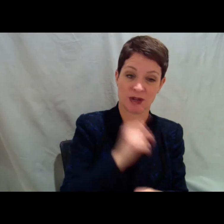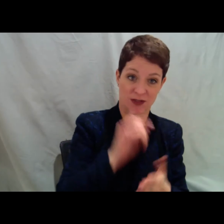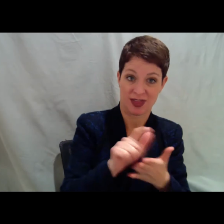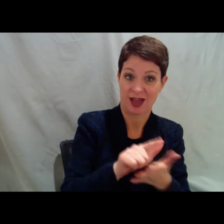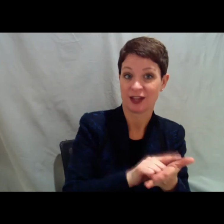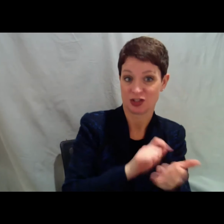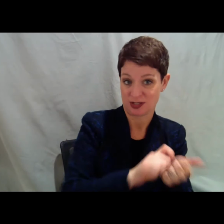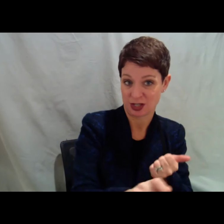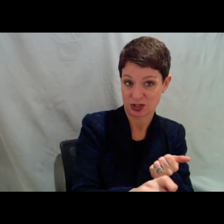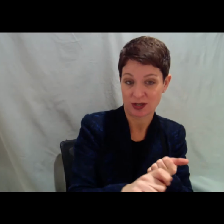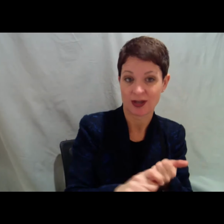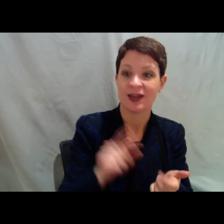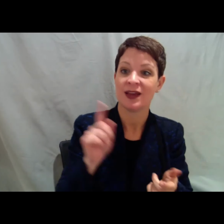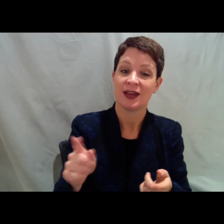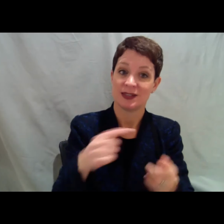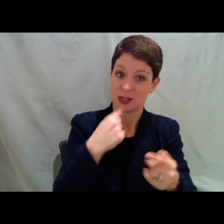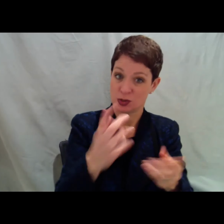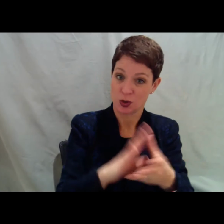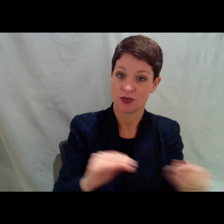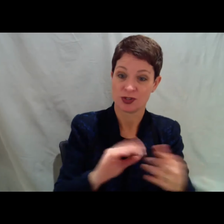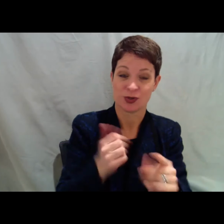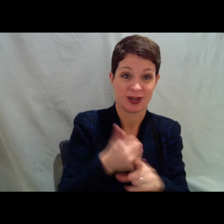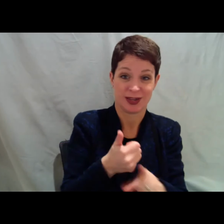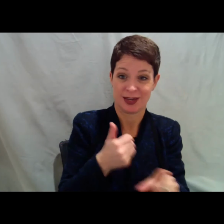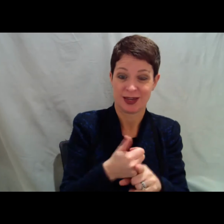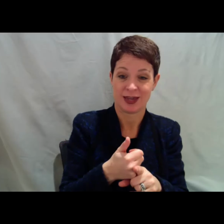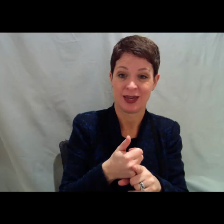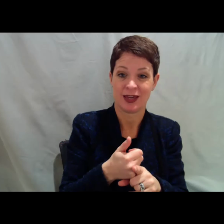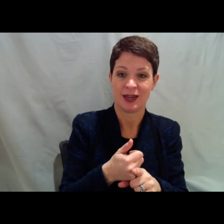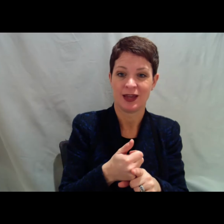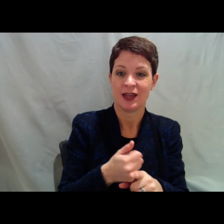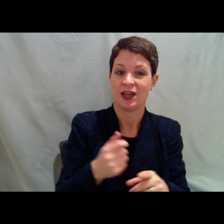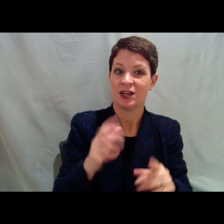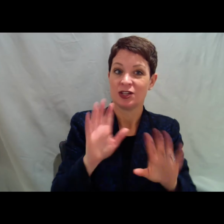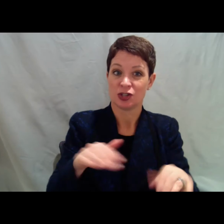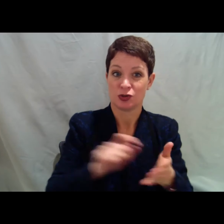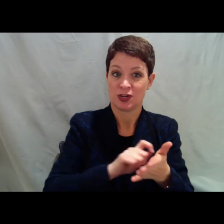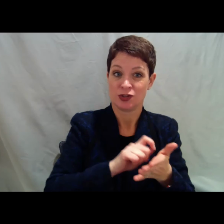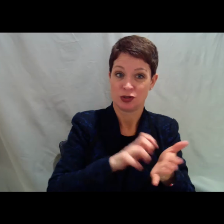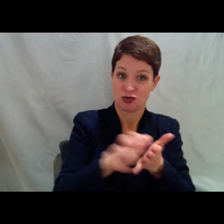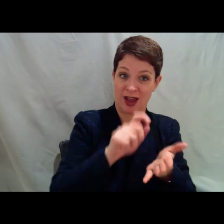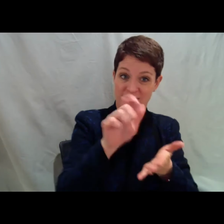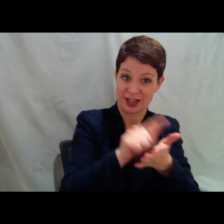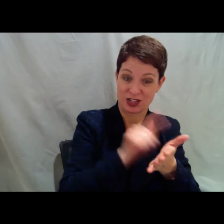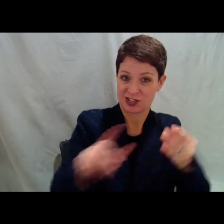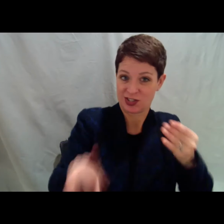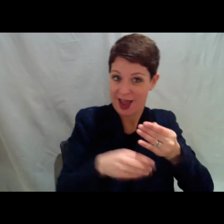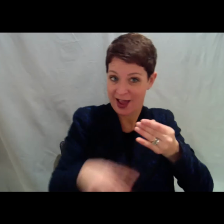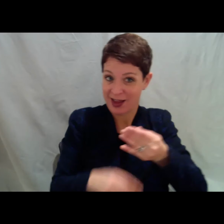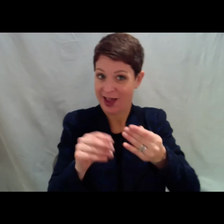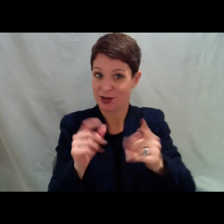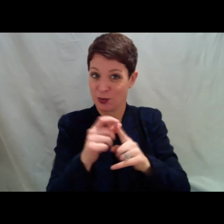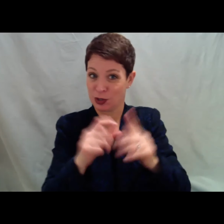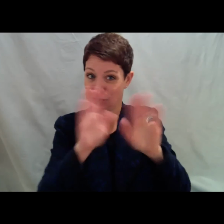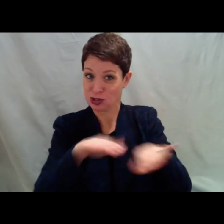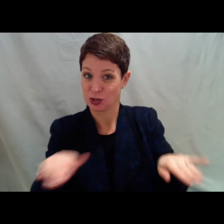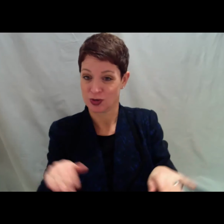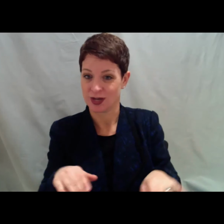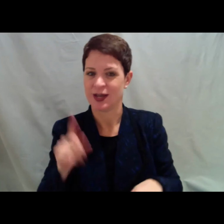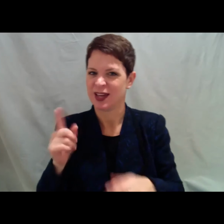legislation. And as he has told the story, he more or less slipped children into the draft legislation. I won't speculate too much about